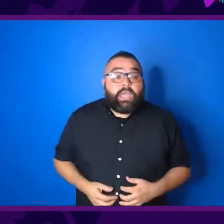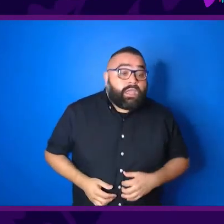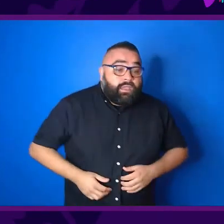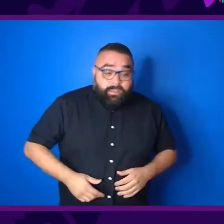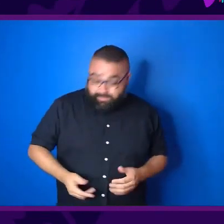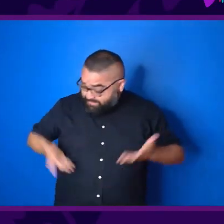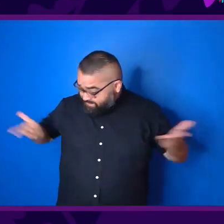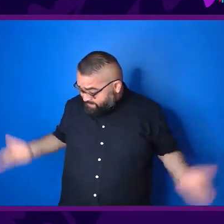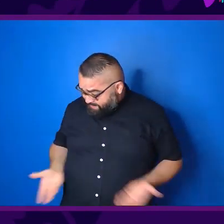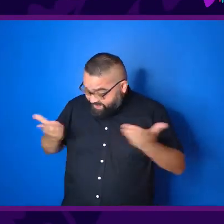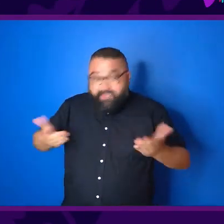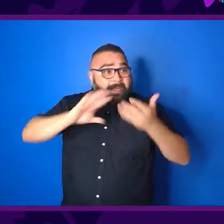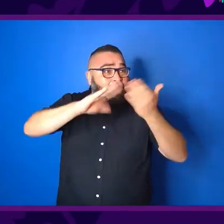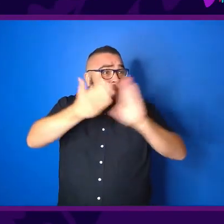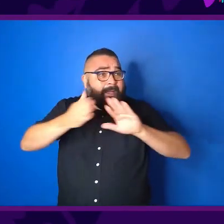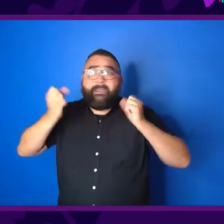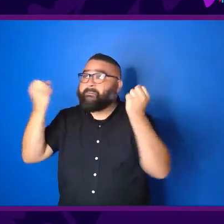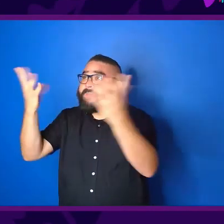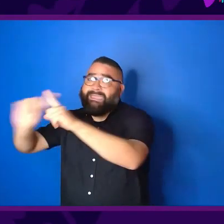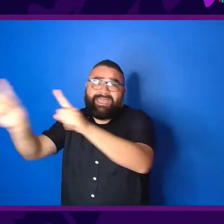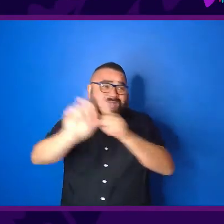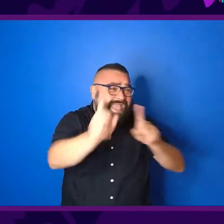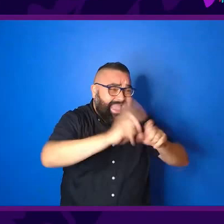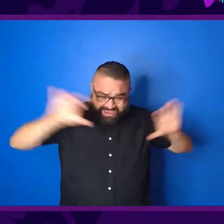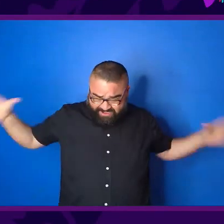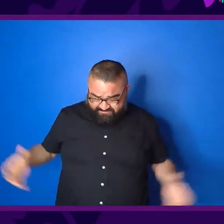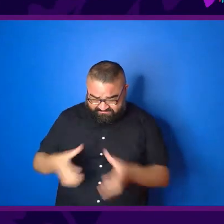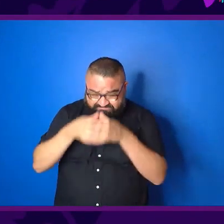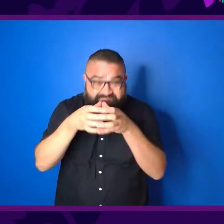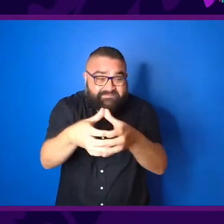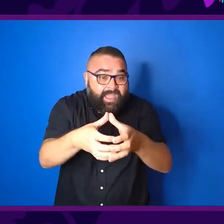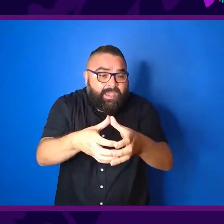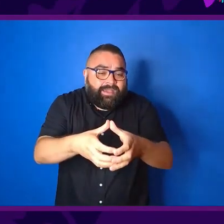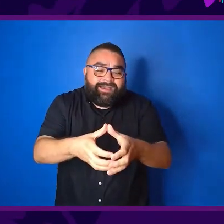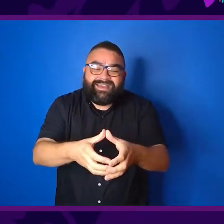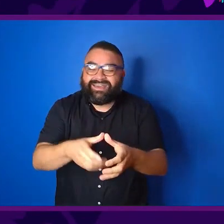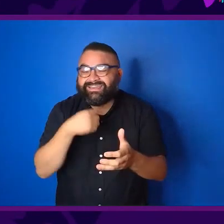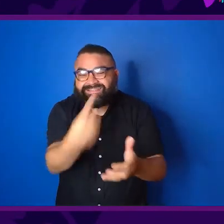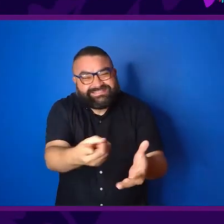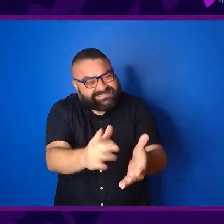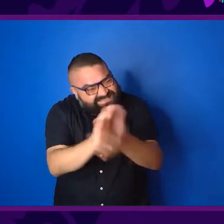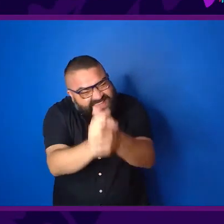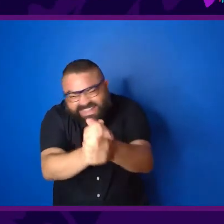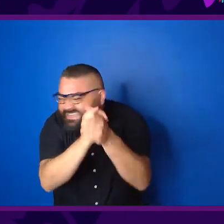Venimos todos con gusto y placer a